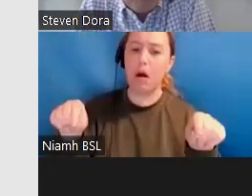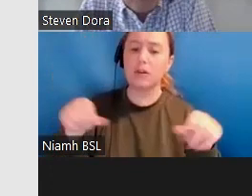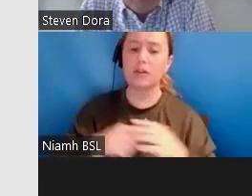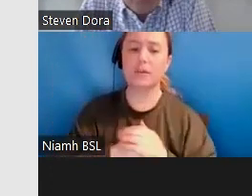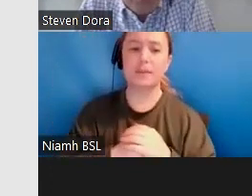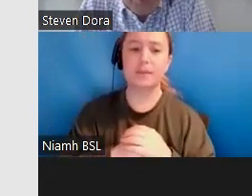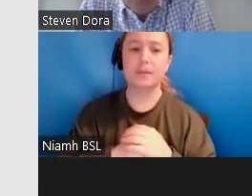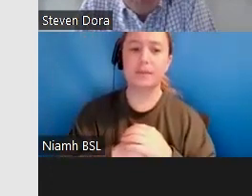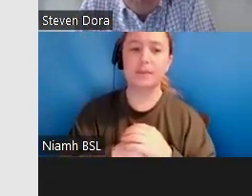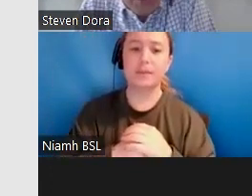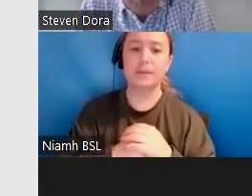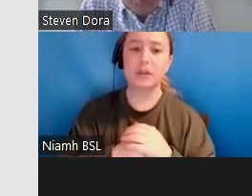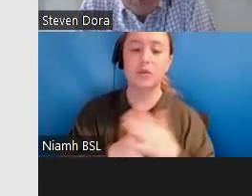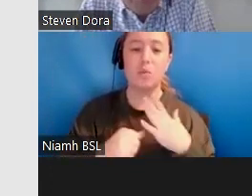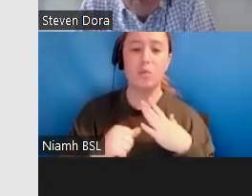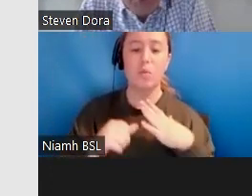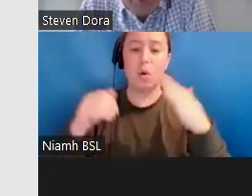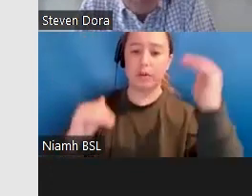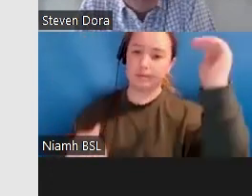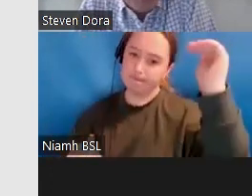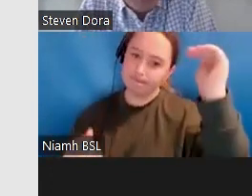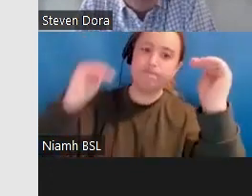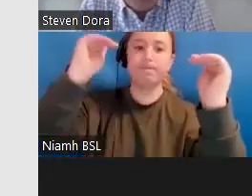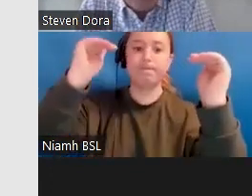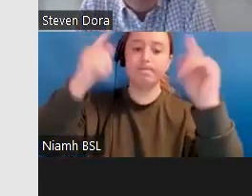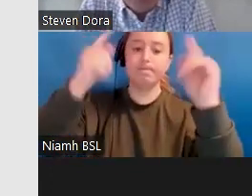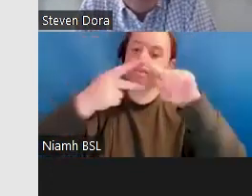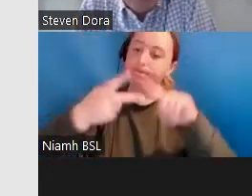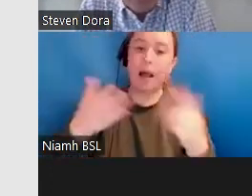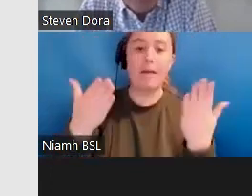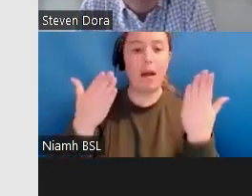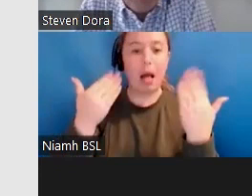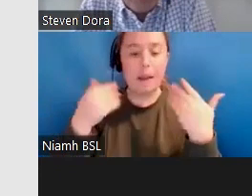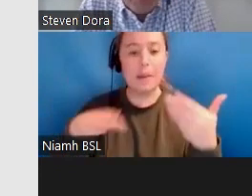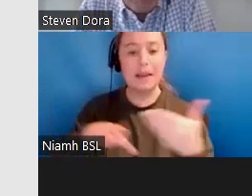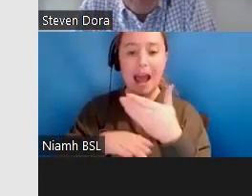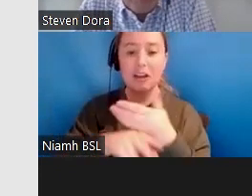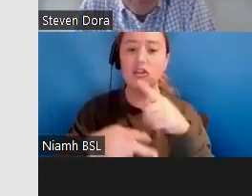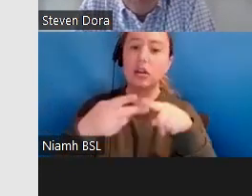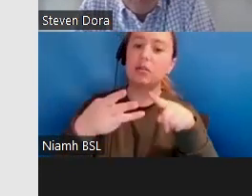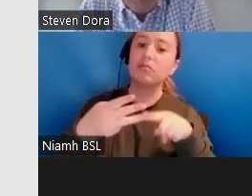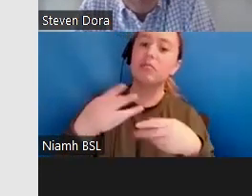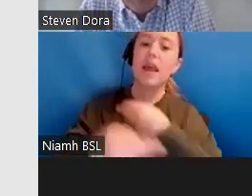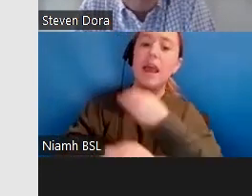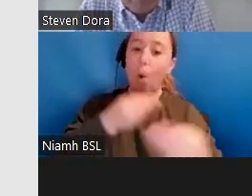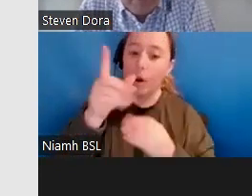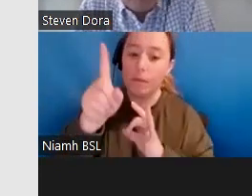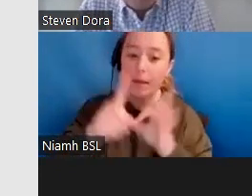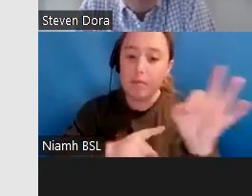to reduce inequalities, take climate action, help deliver inclusive economic growth, and improve our health and